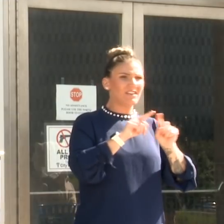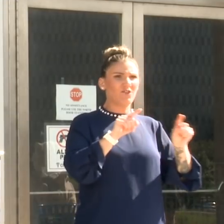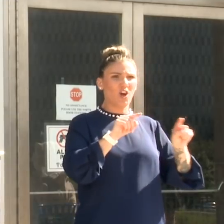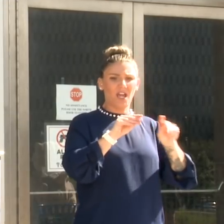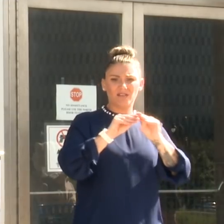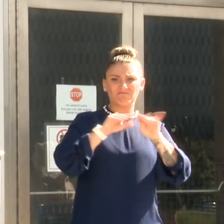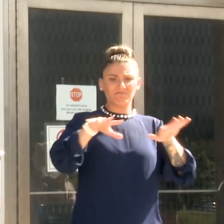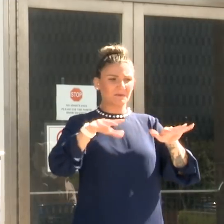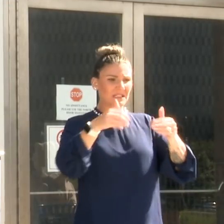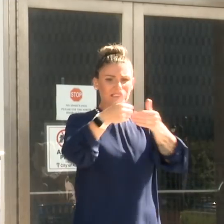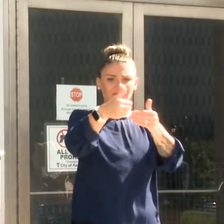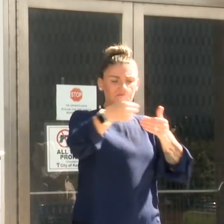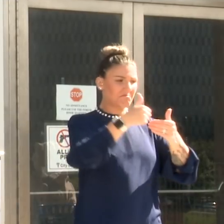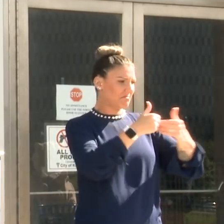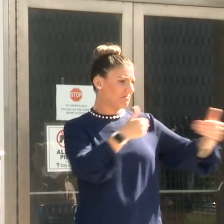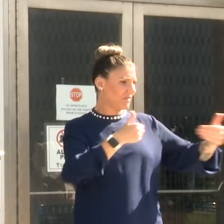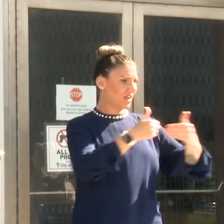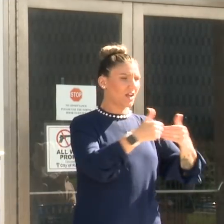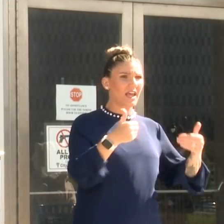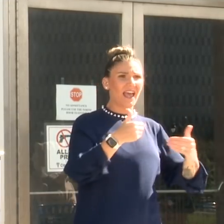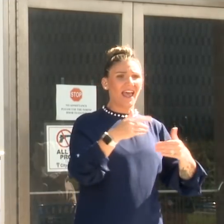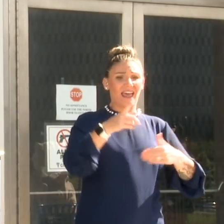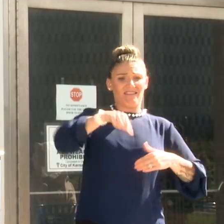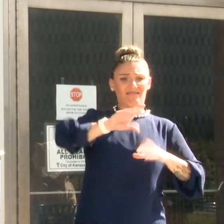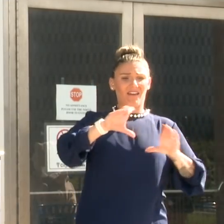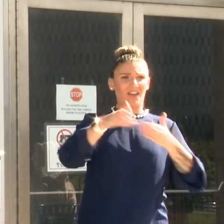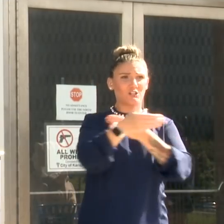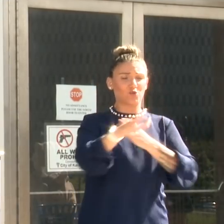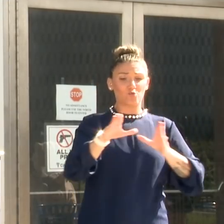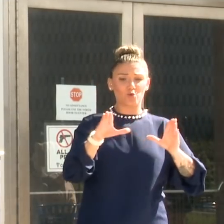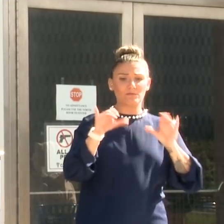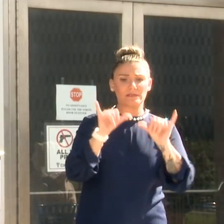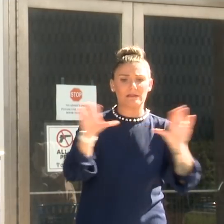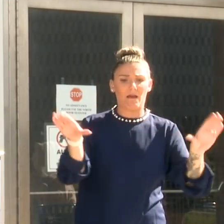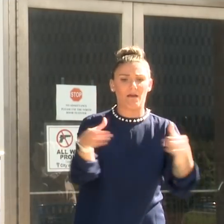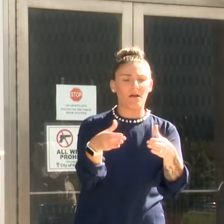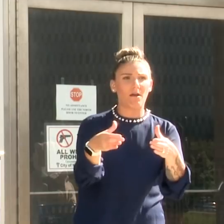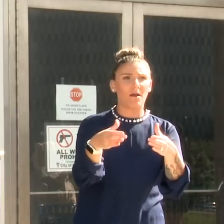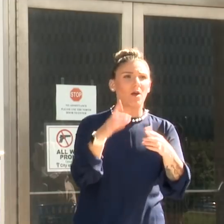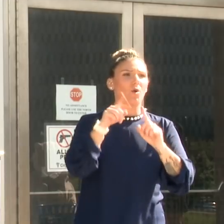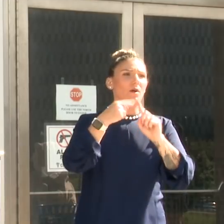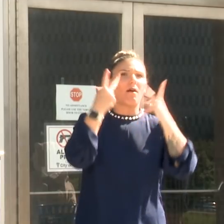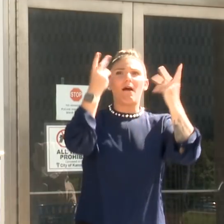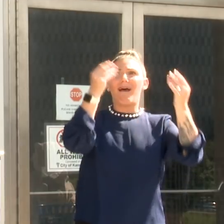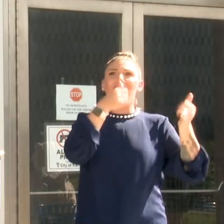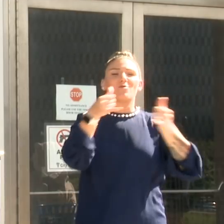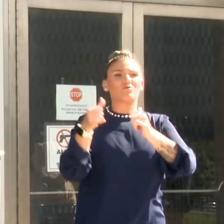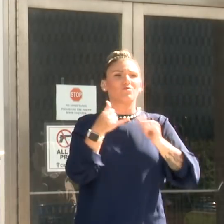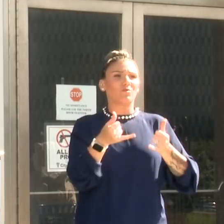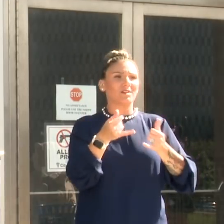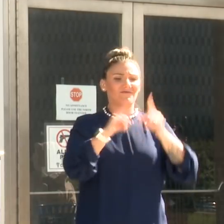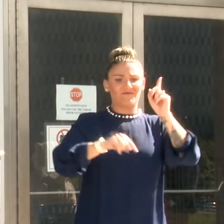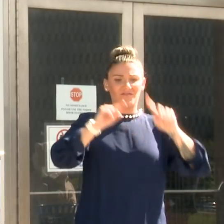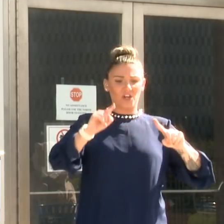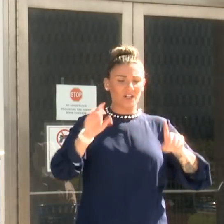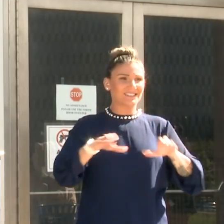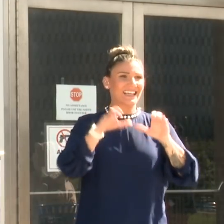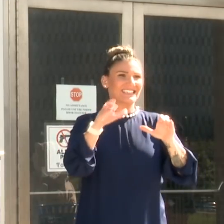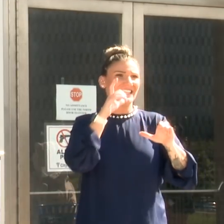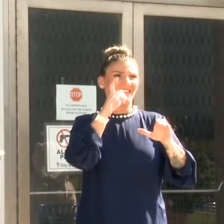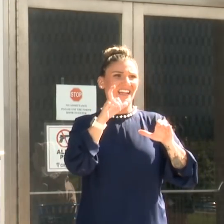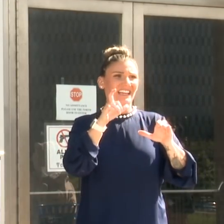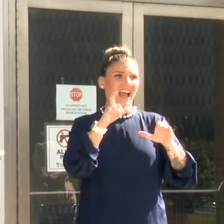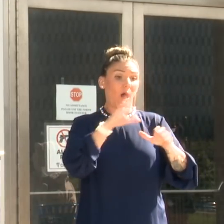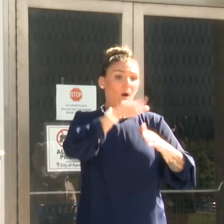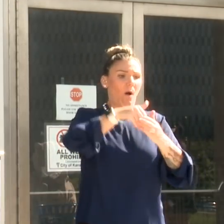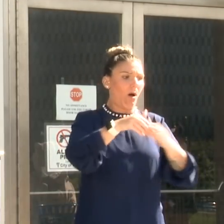stay together when they go to recess, when they do various activities, so that it's